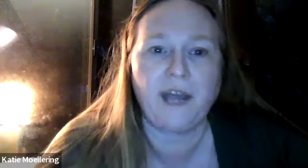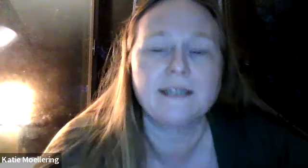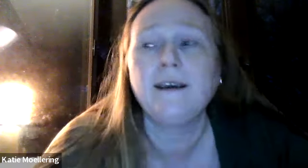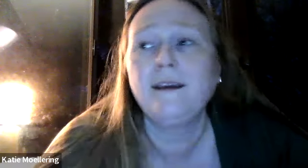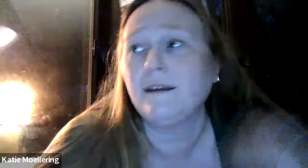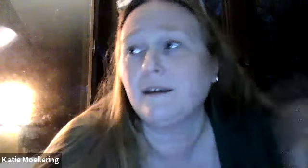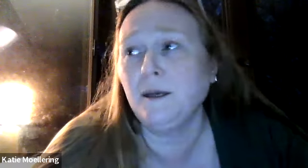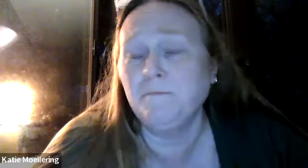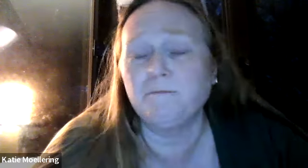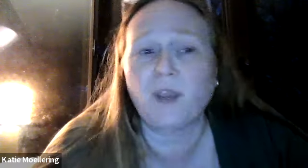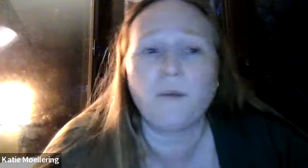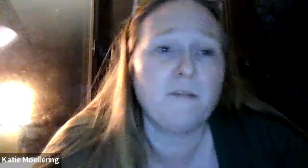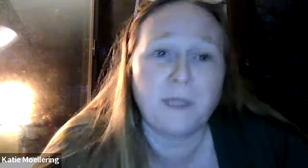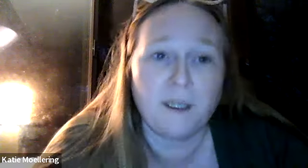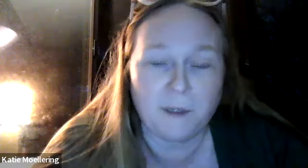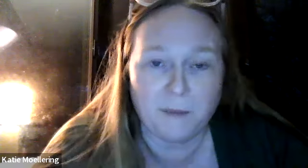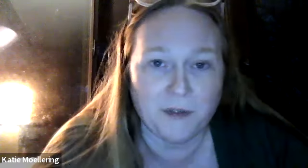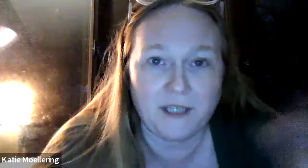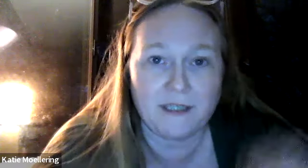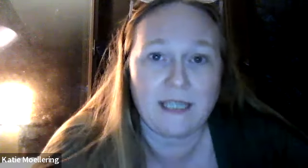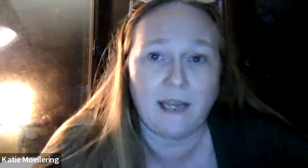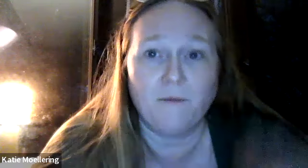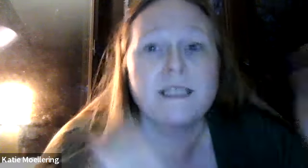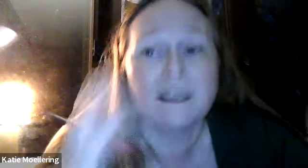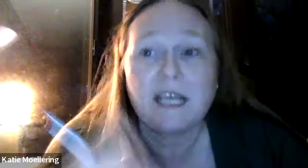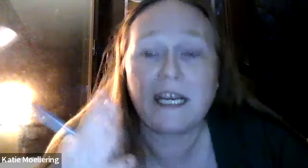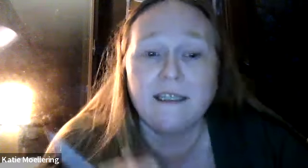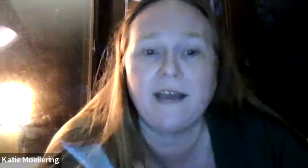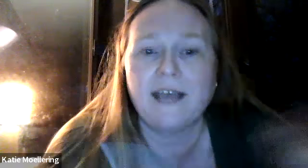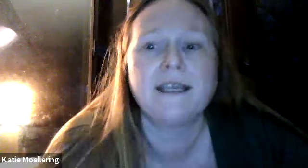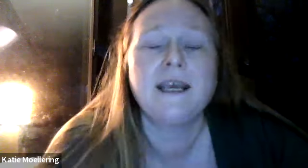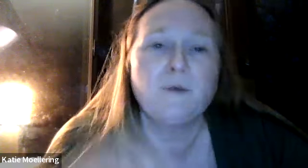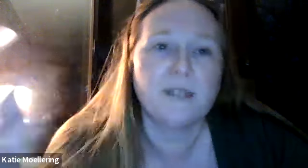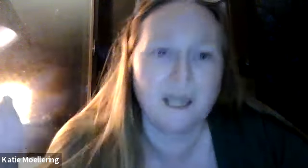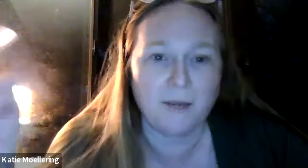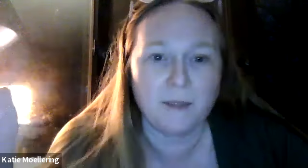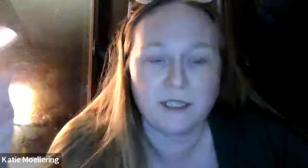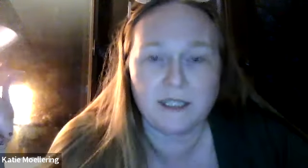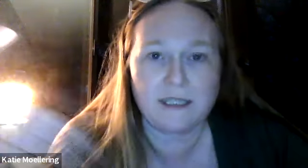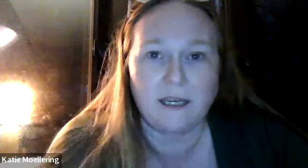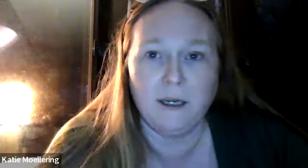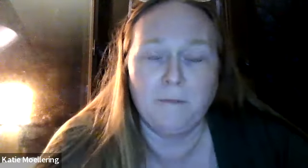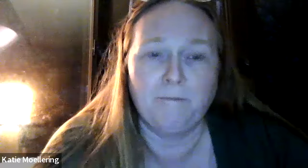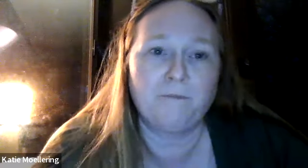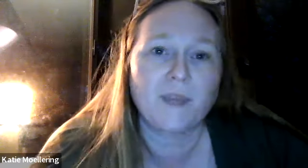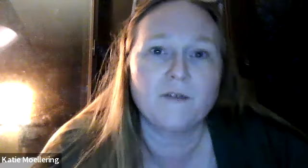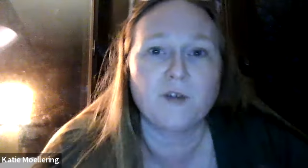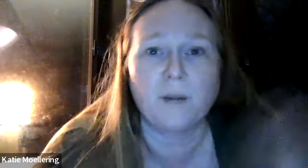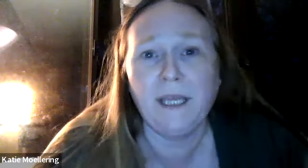class. We have plenty of people that once they've taken the class, will sign up and just drop in